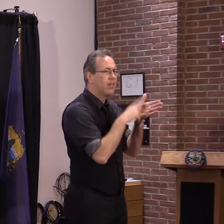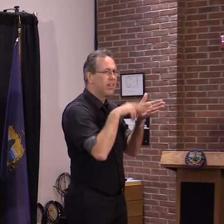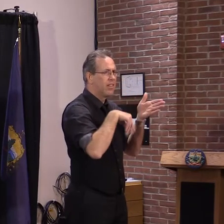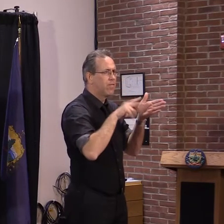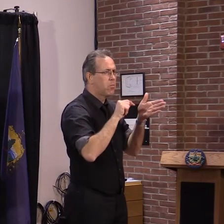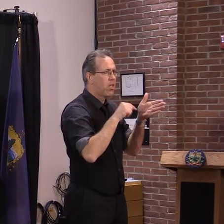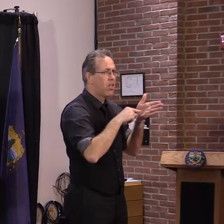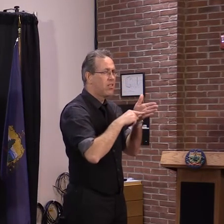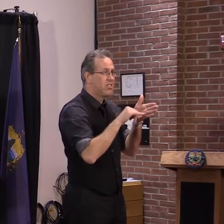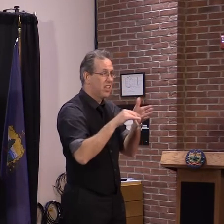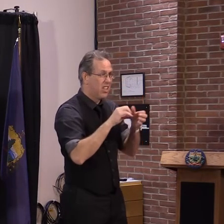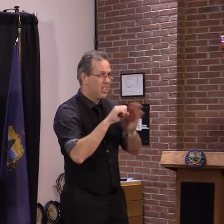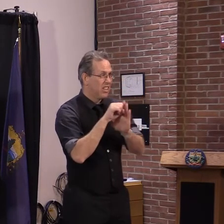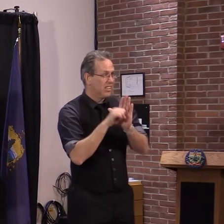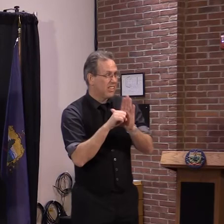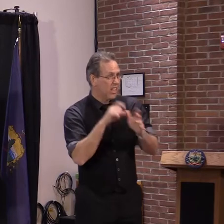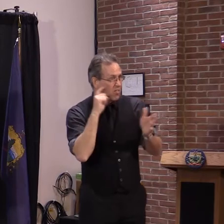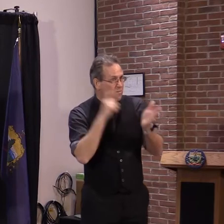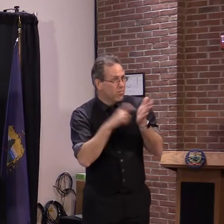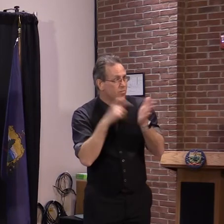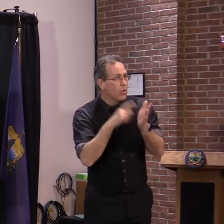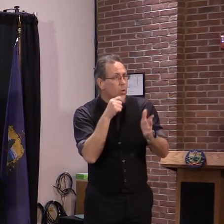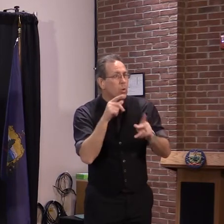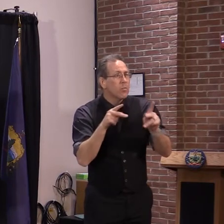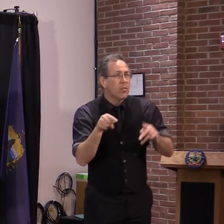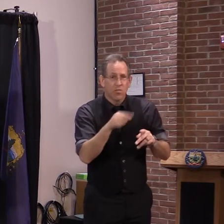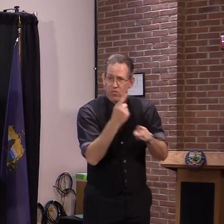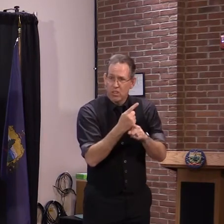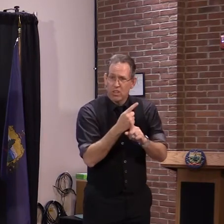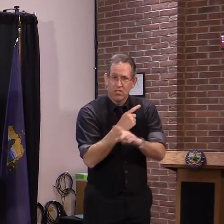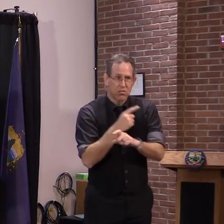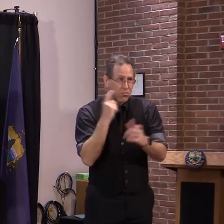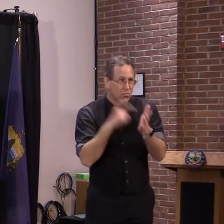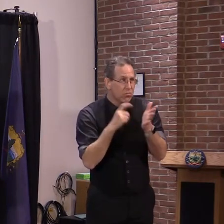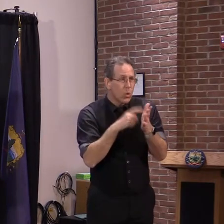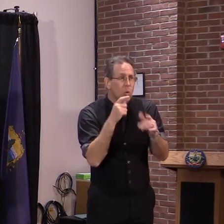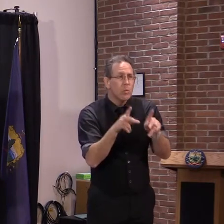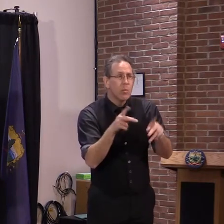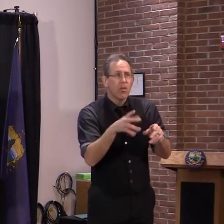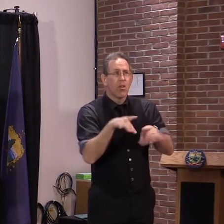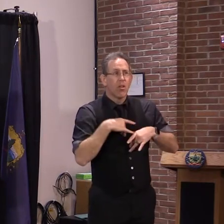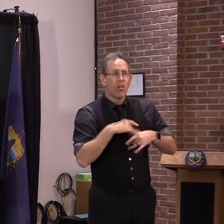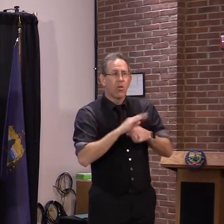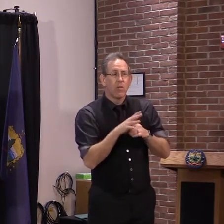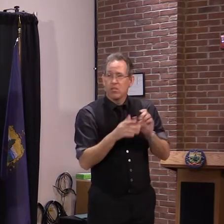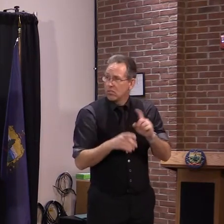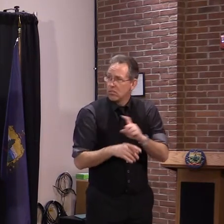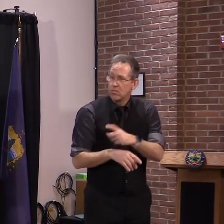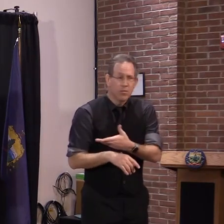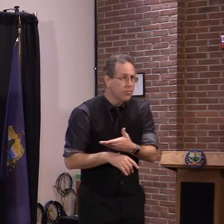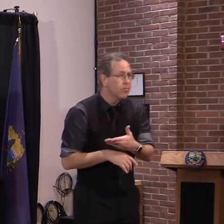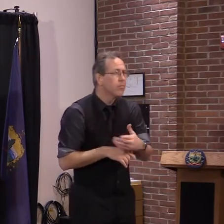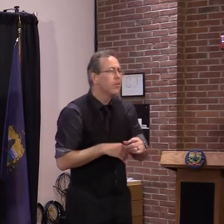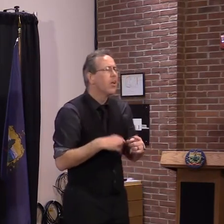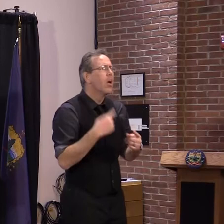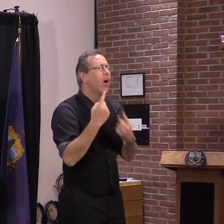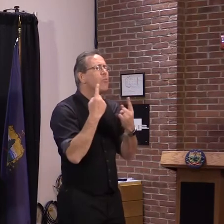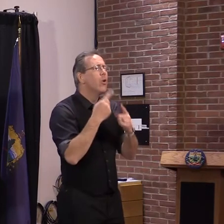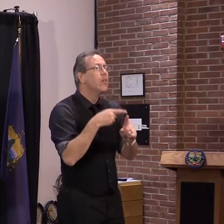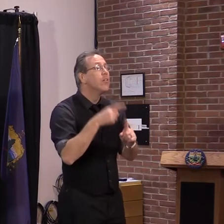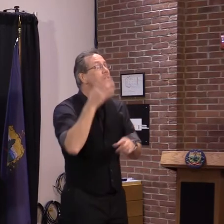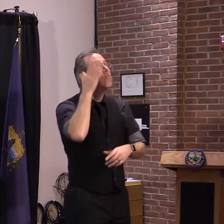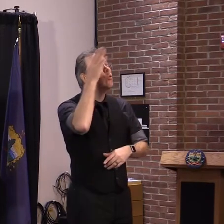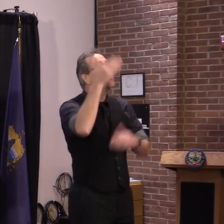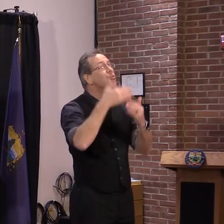right? If positive cases are reported, you know who has had COVID. I'm wondering, as you look ahead into the future with